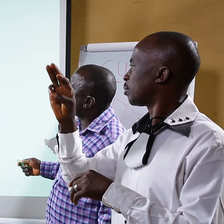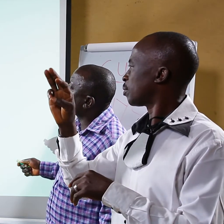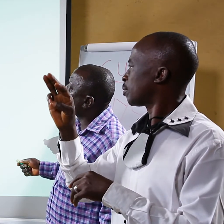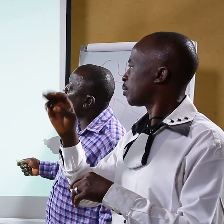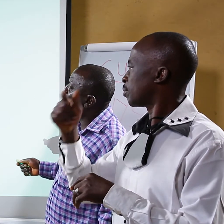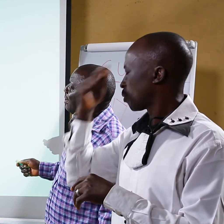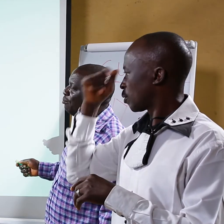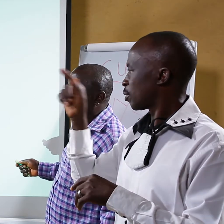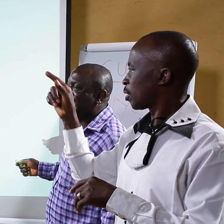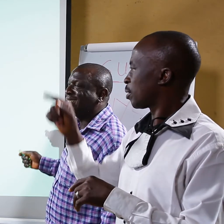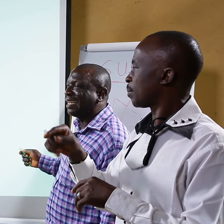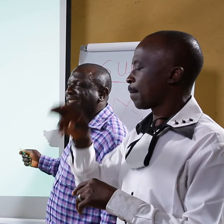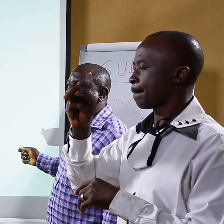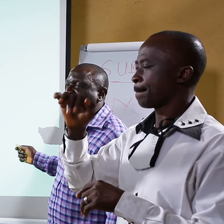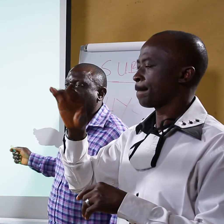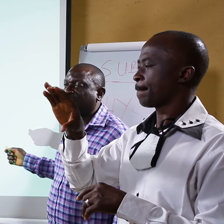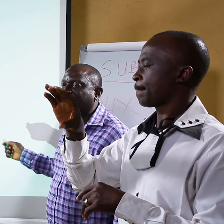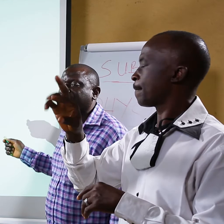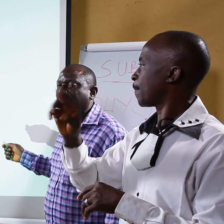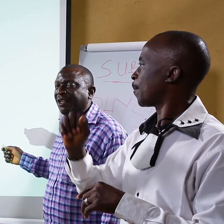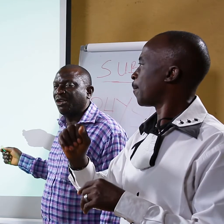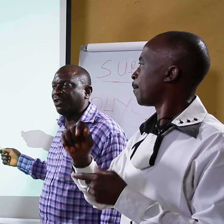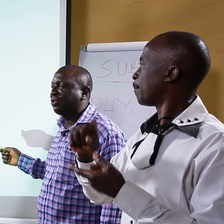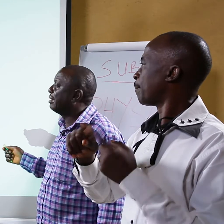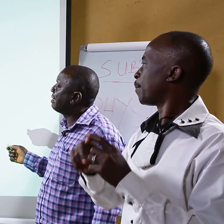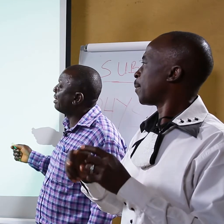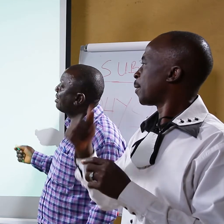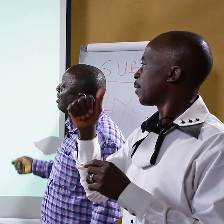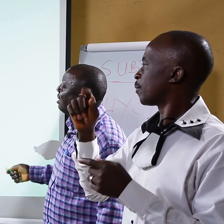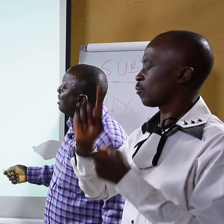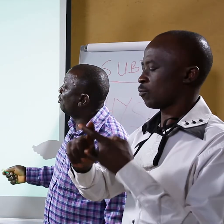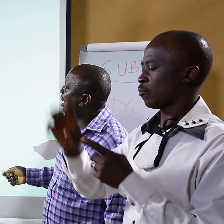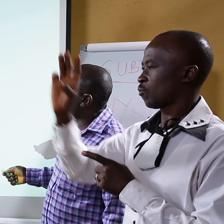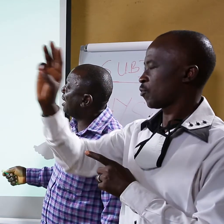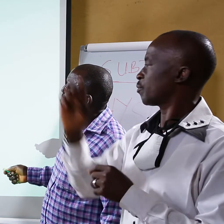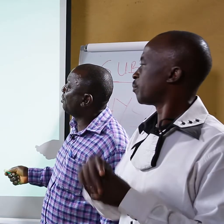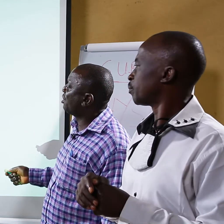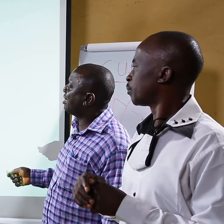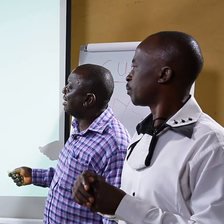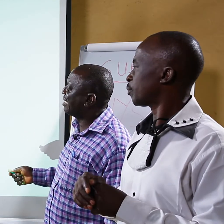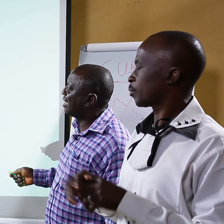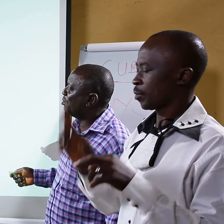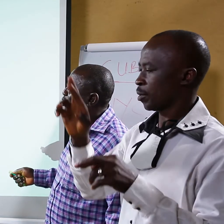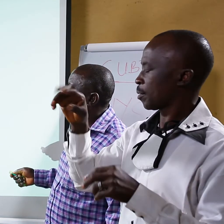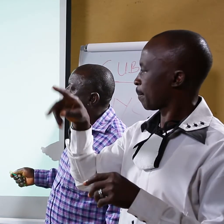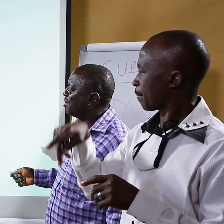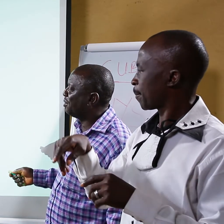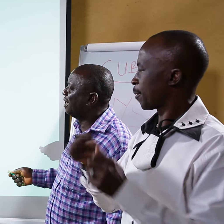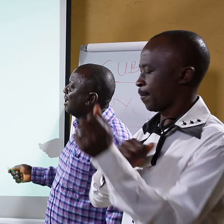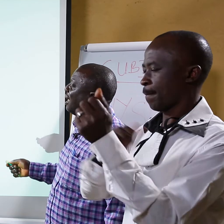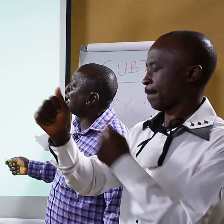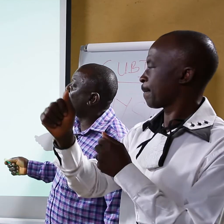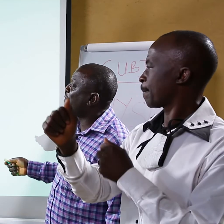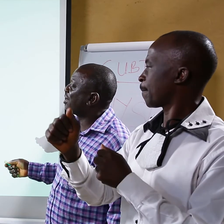because micro means 10 raised to power minus 6. Then we have Rp, which is the distance between point